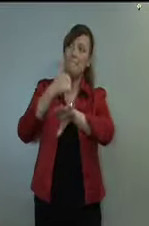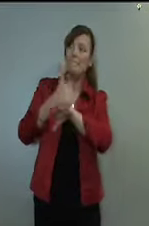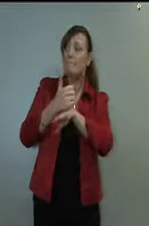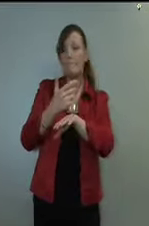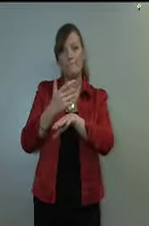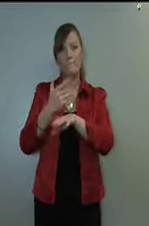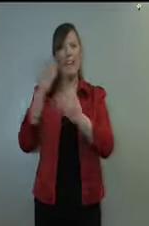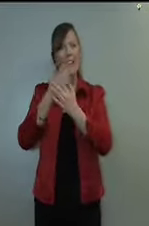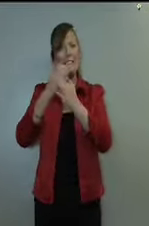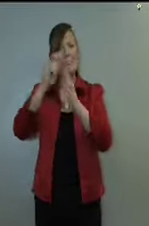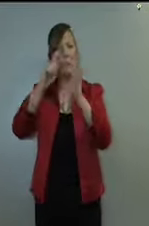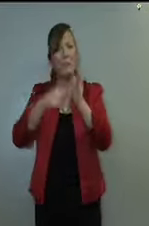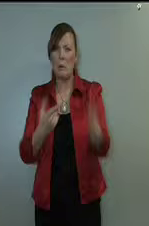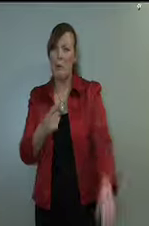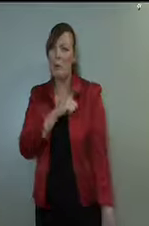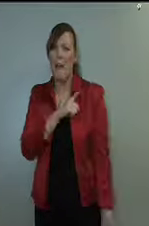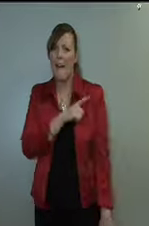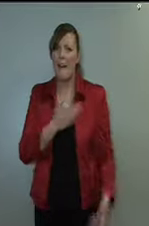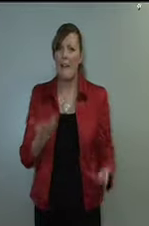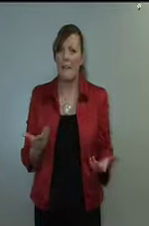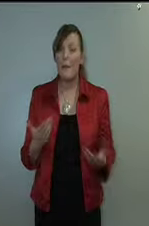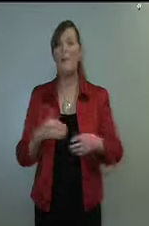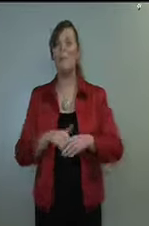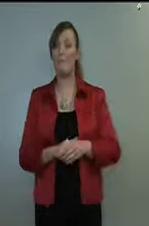Why did FST start an access project?